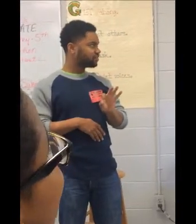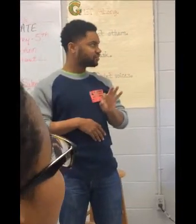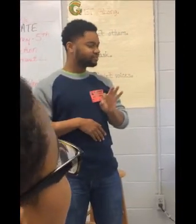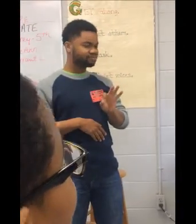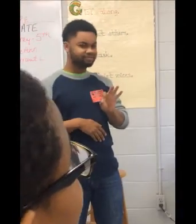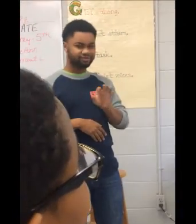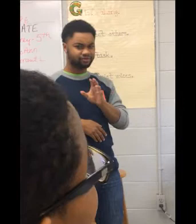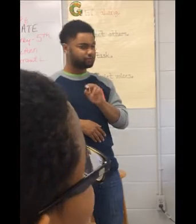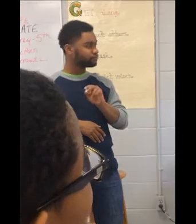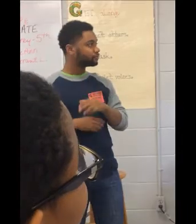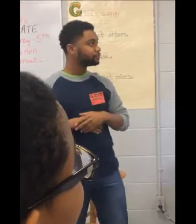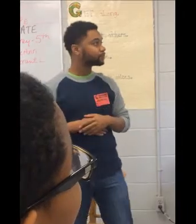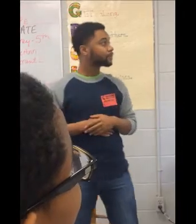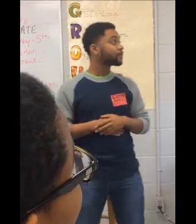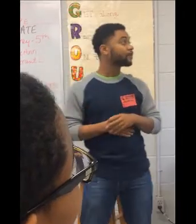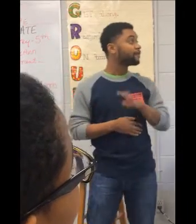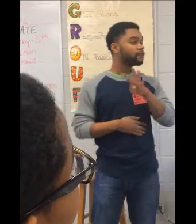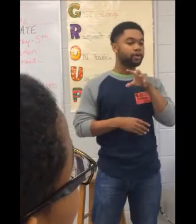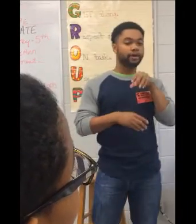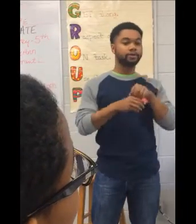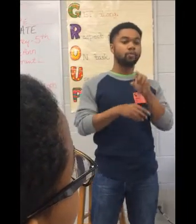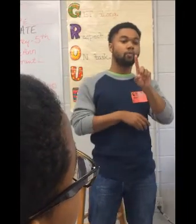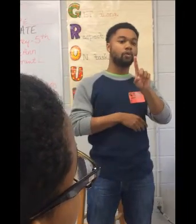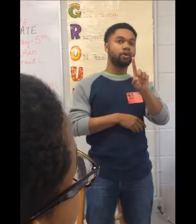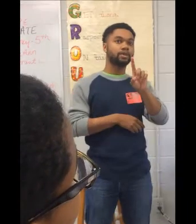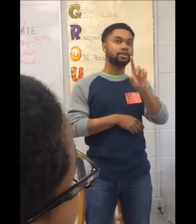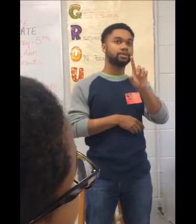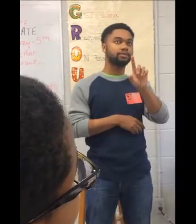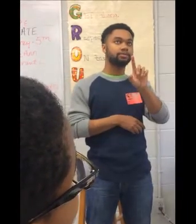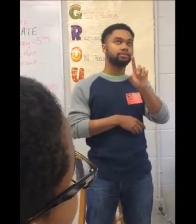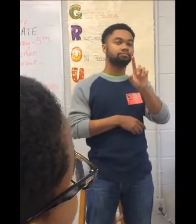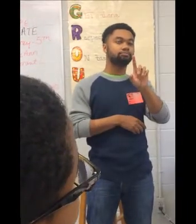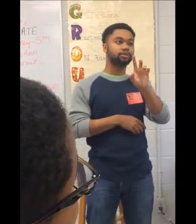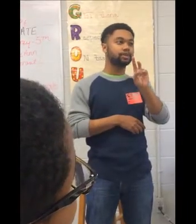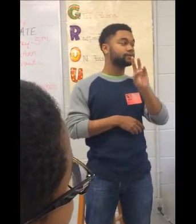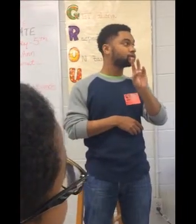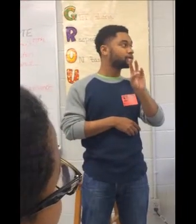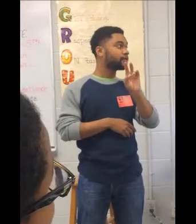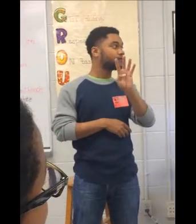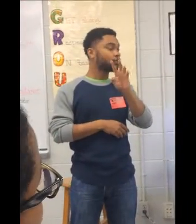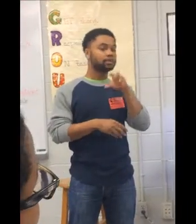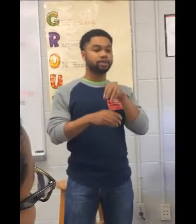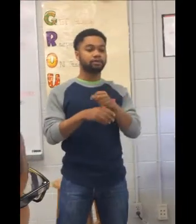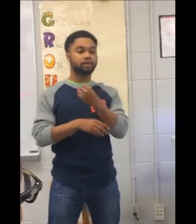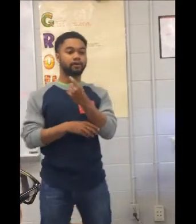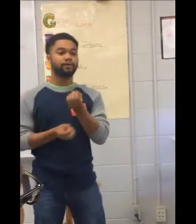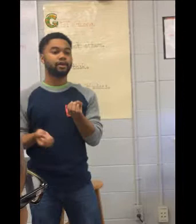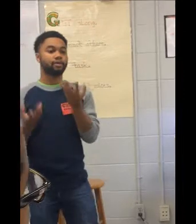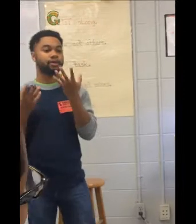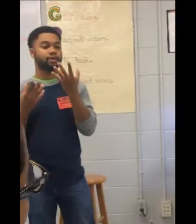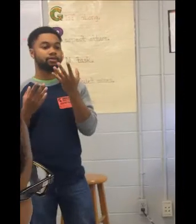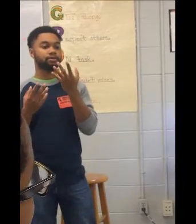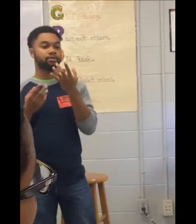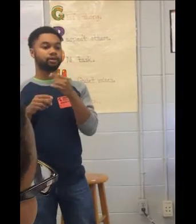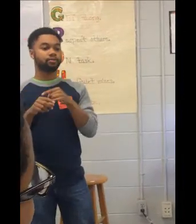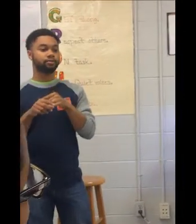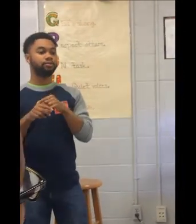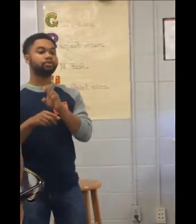4 into 117. 4 goes into 11 how many times? 8, 3, 2 times. 2 times, which